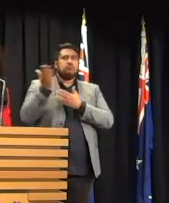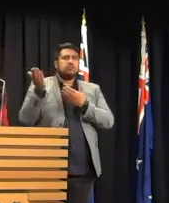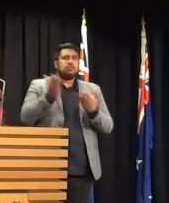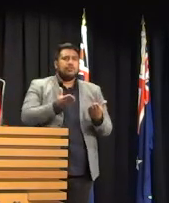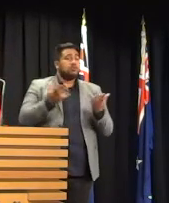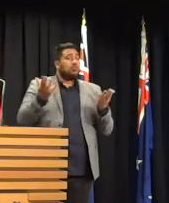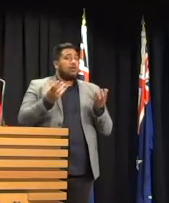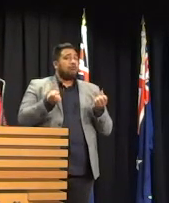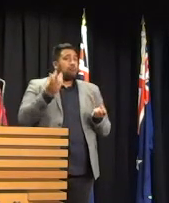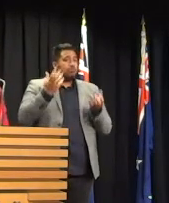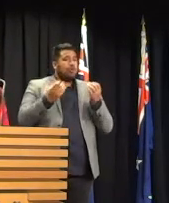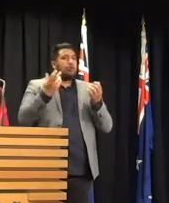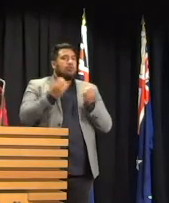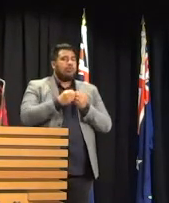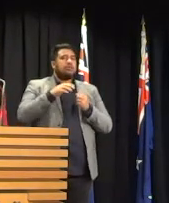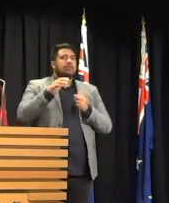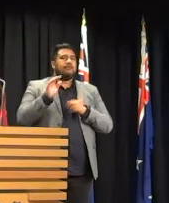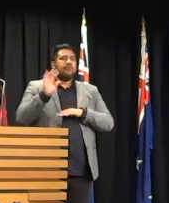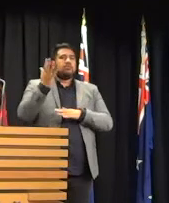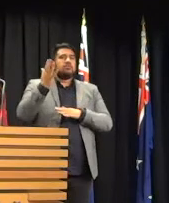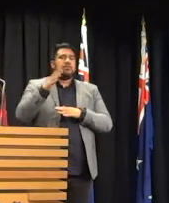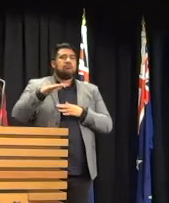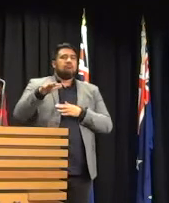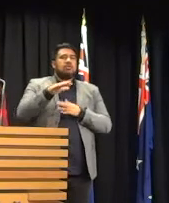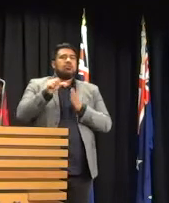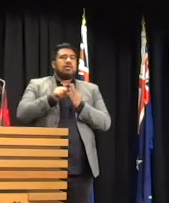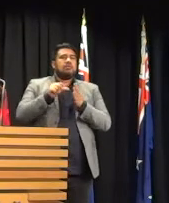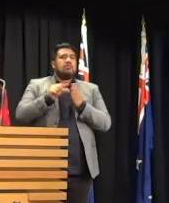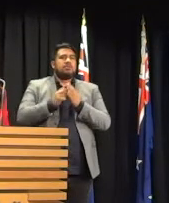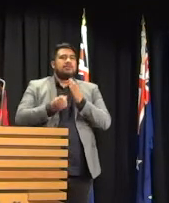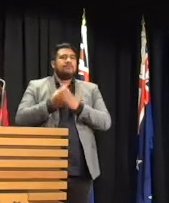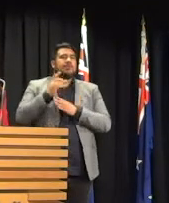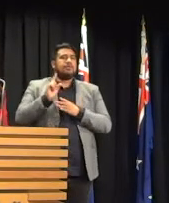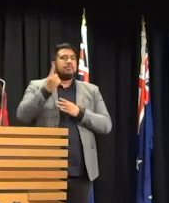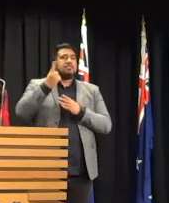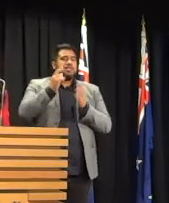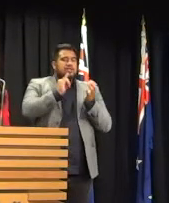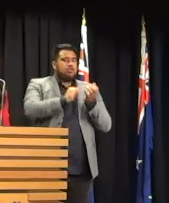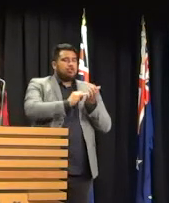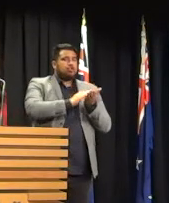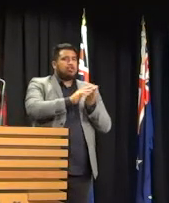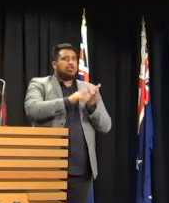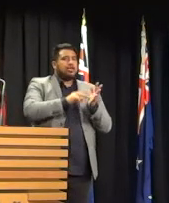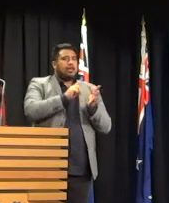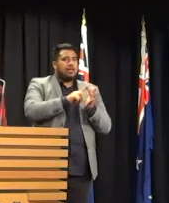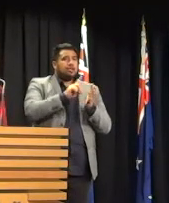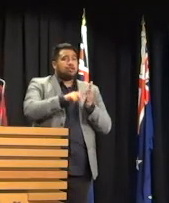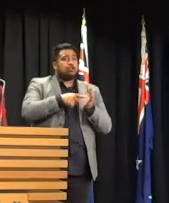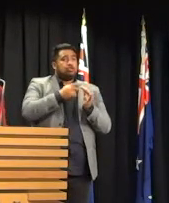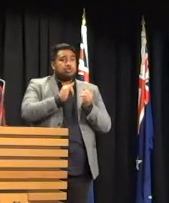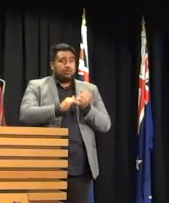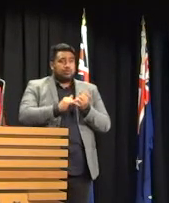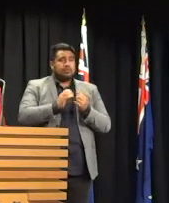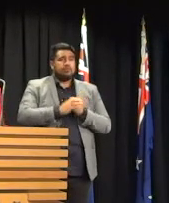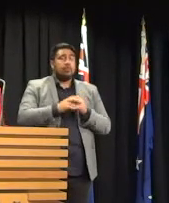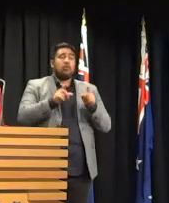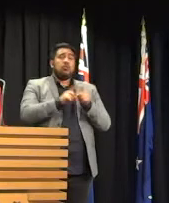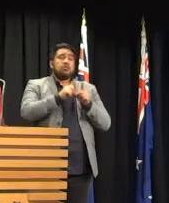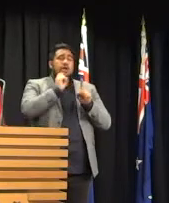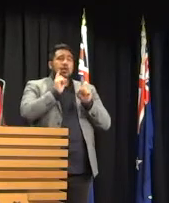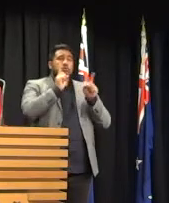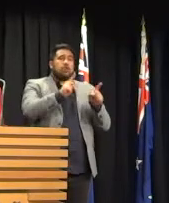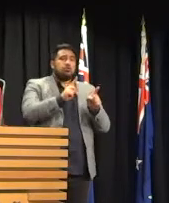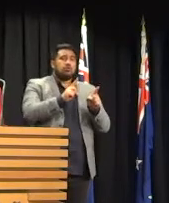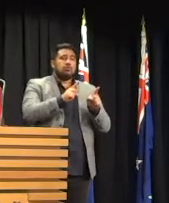Rotorua with the Forestry and Regional Economic Development Minister Shane Jones. I'll also be at the annual Voyager Media